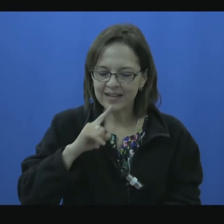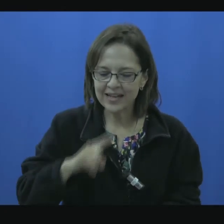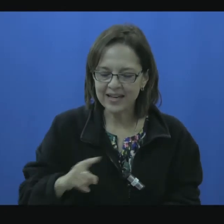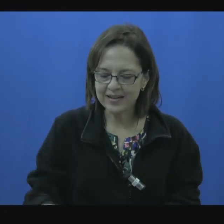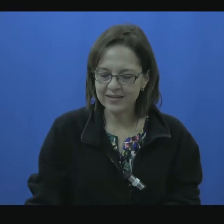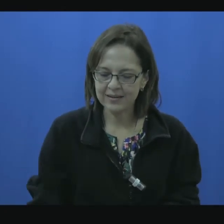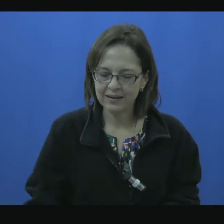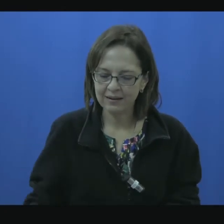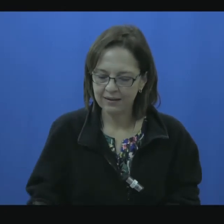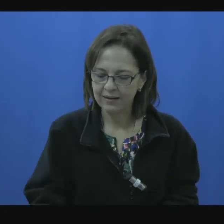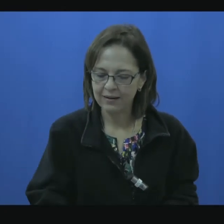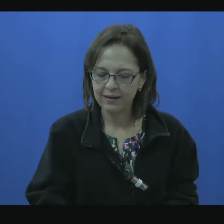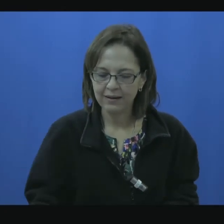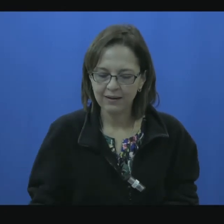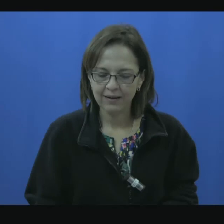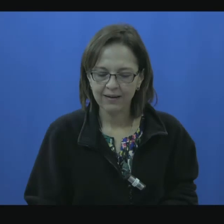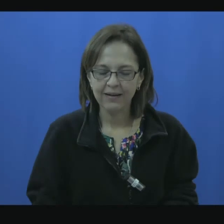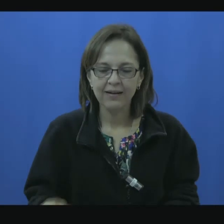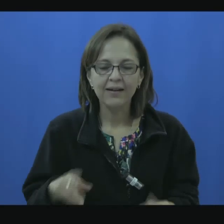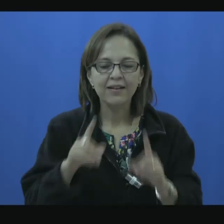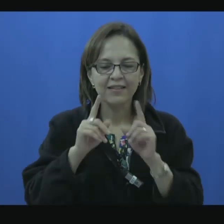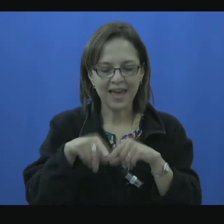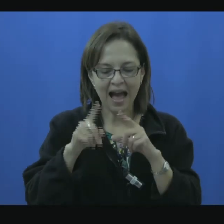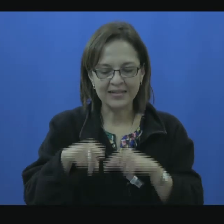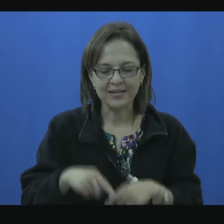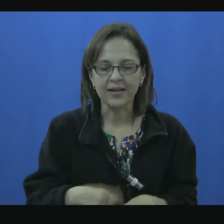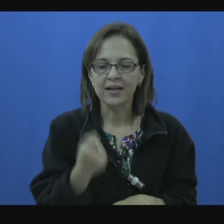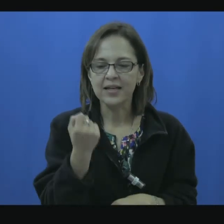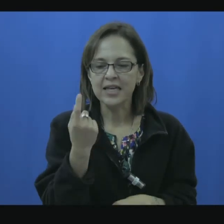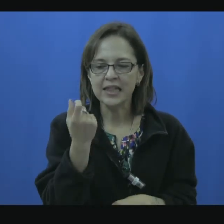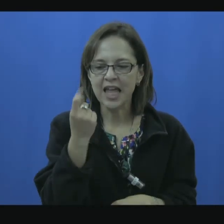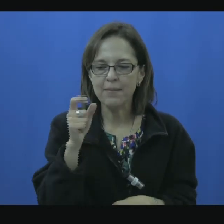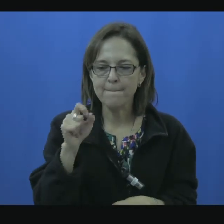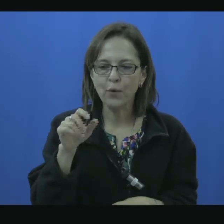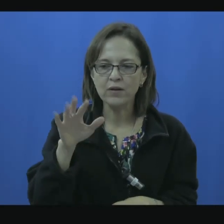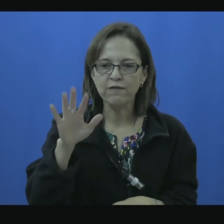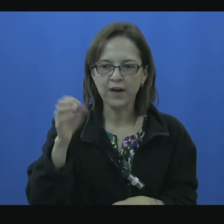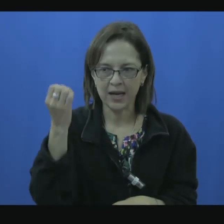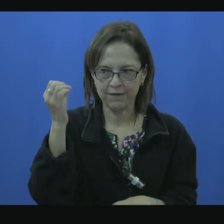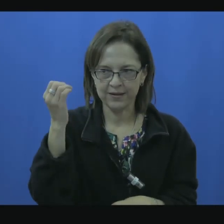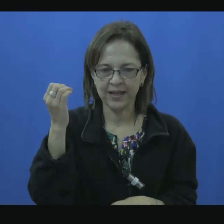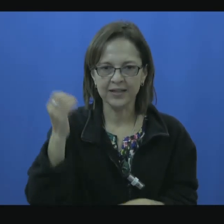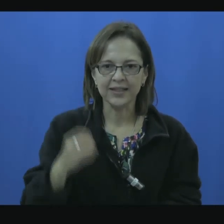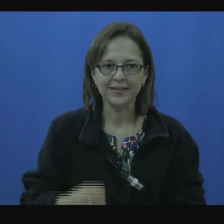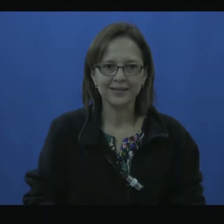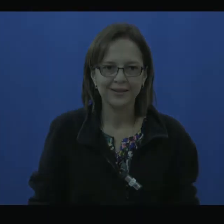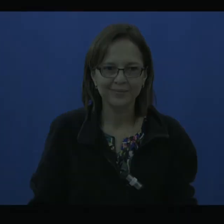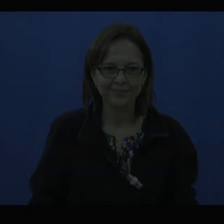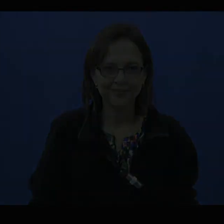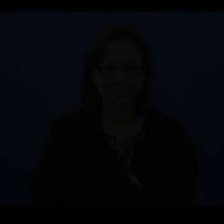that is the answer, 11.5 degrees.